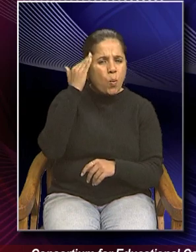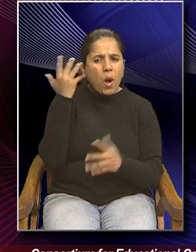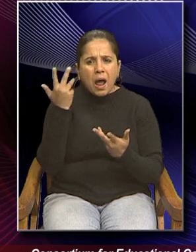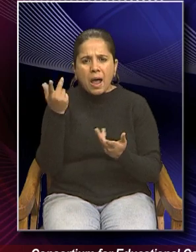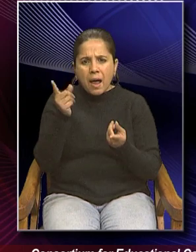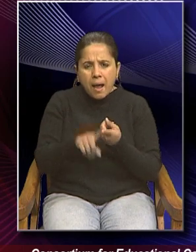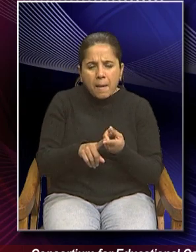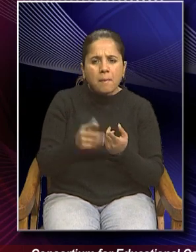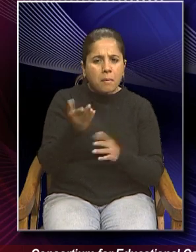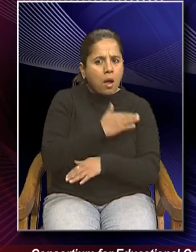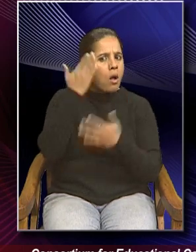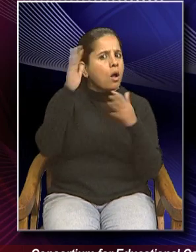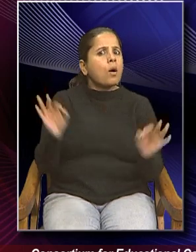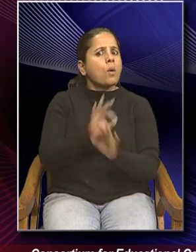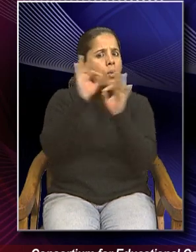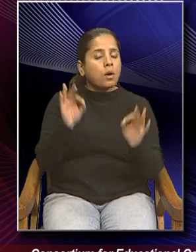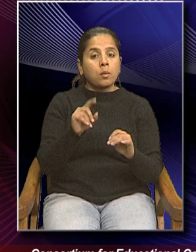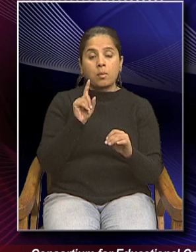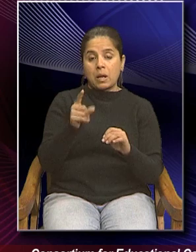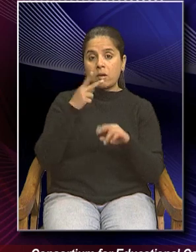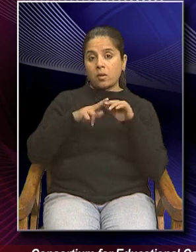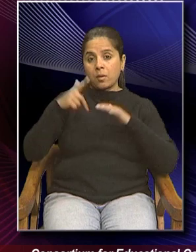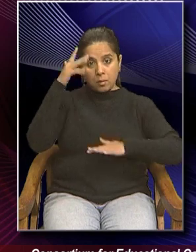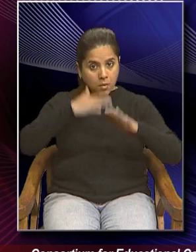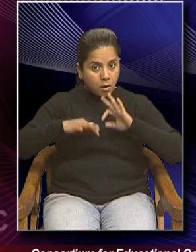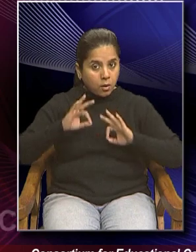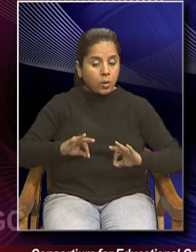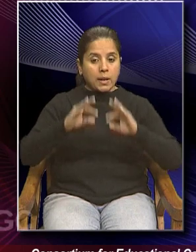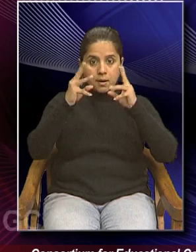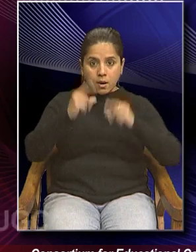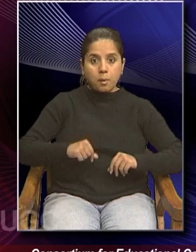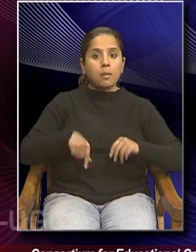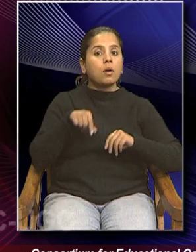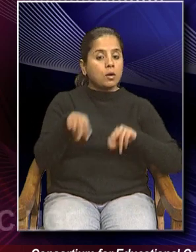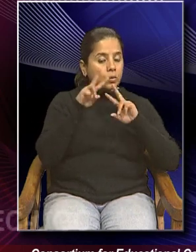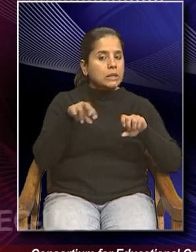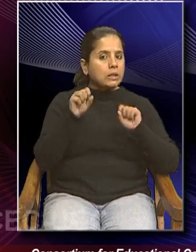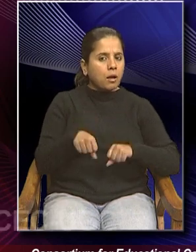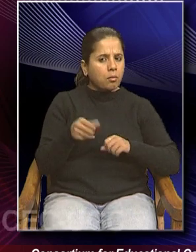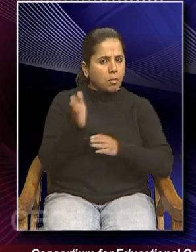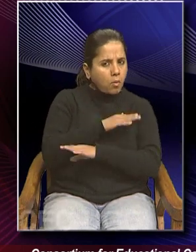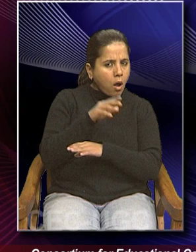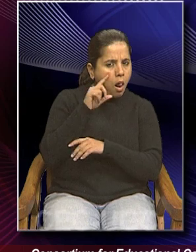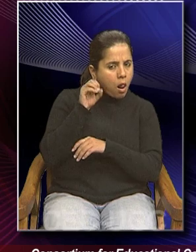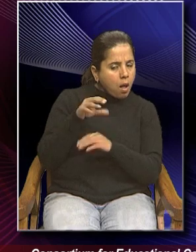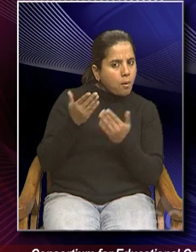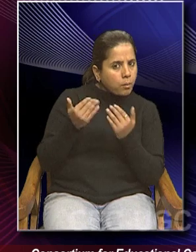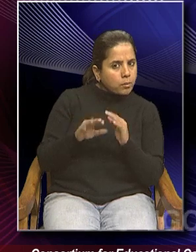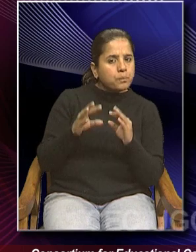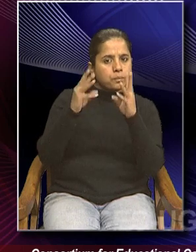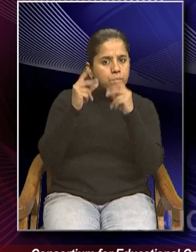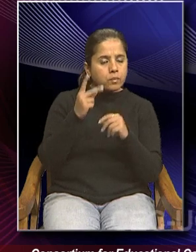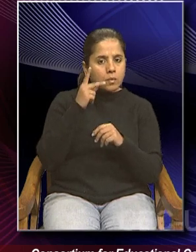why this happened, a well-designed quantitative study could test a hypothesis by measuring